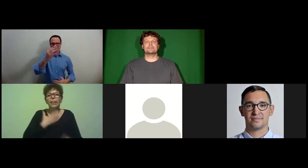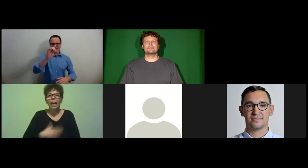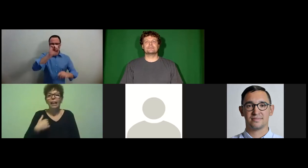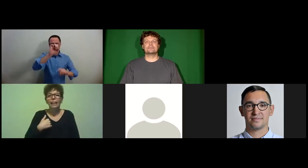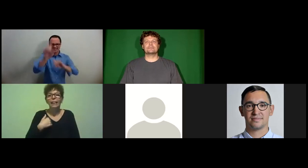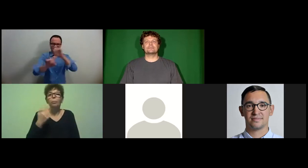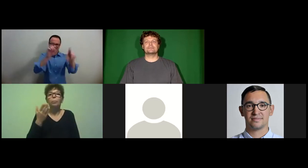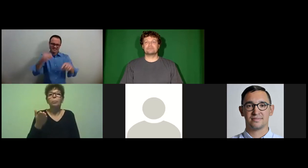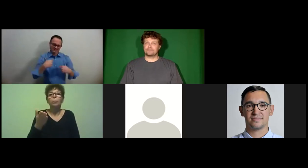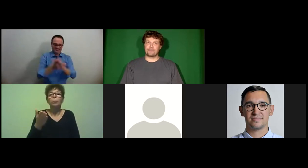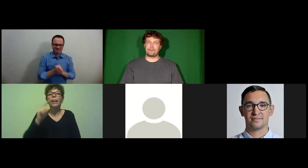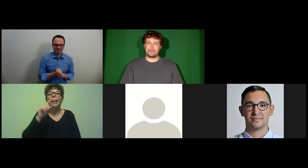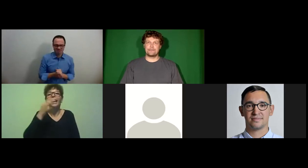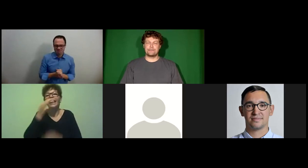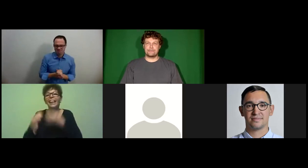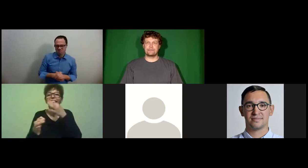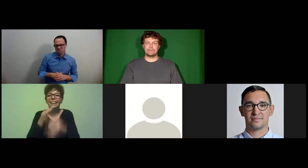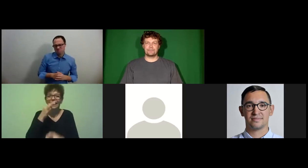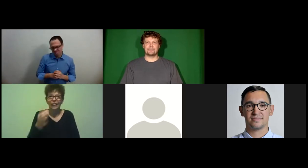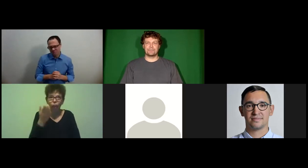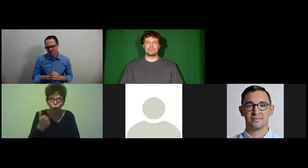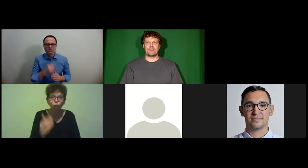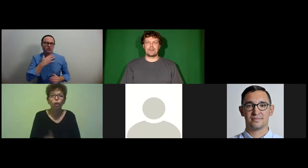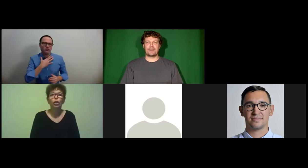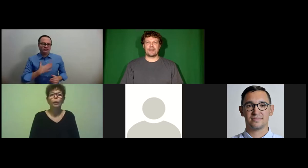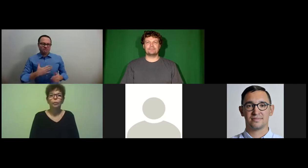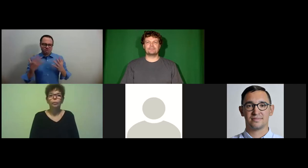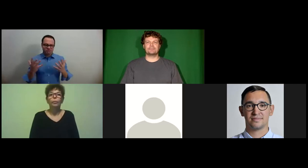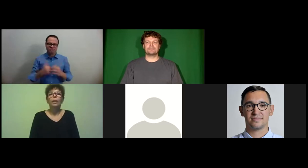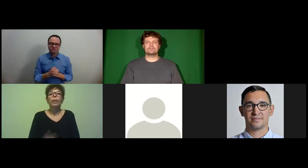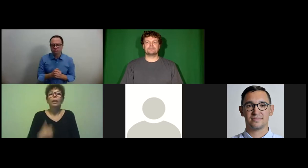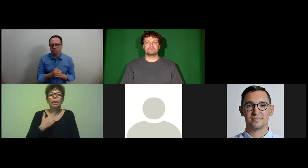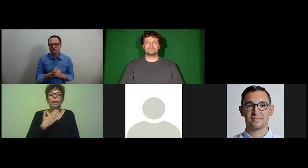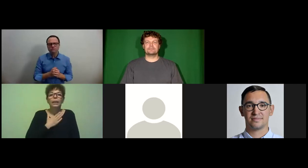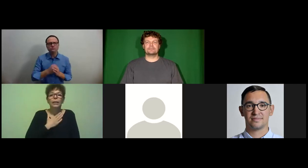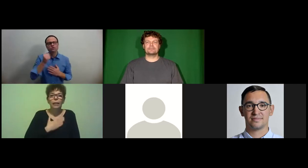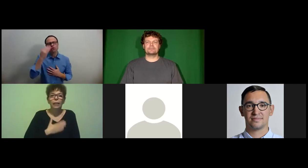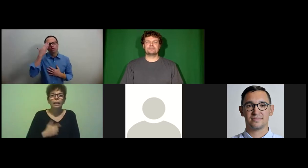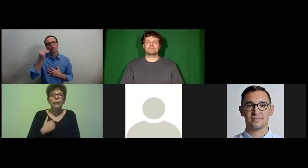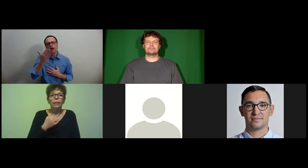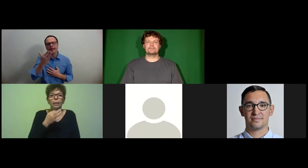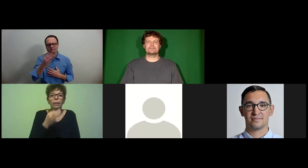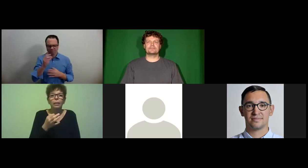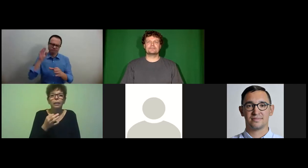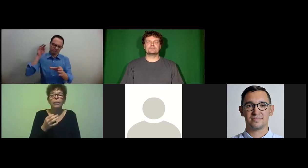so successful as a basketball player, as a dancer. I want to open the floor for questions.